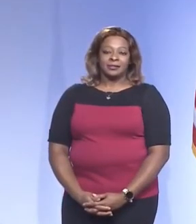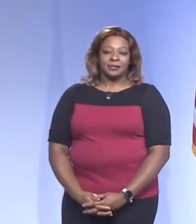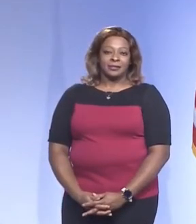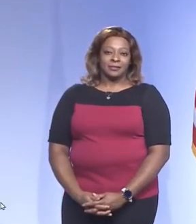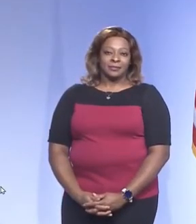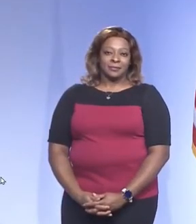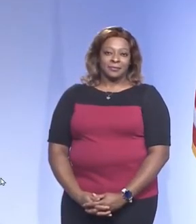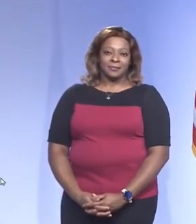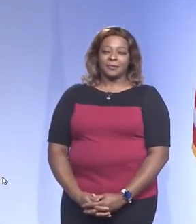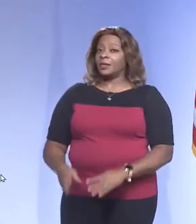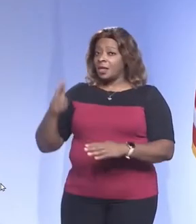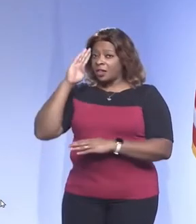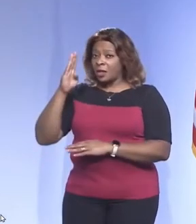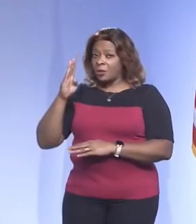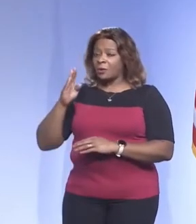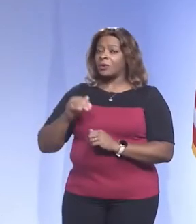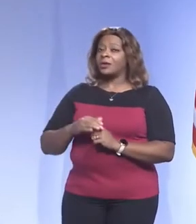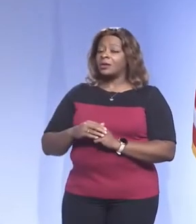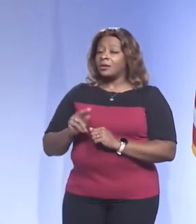Hello.